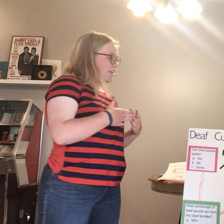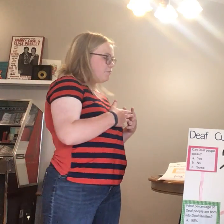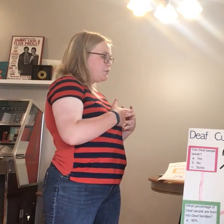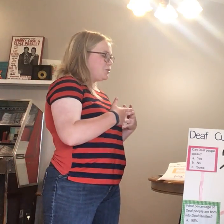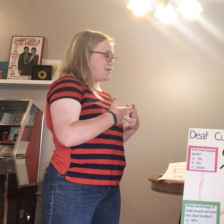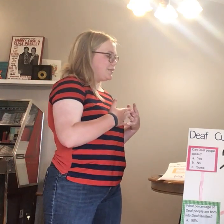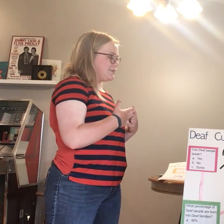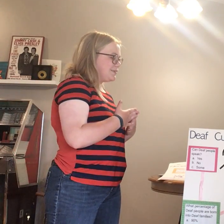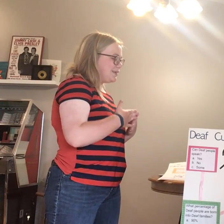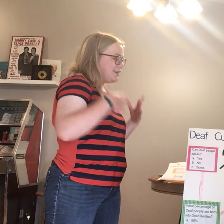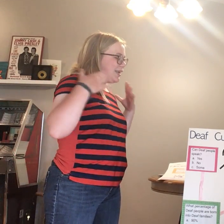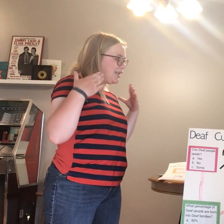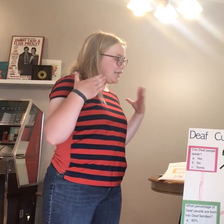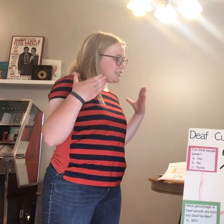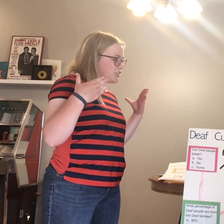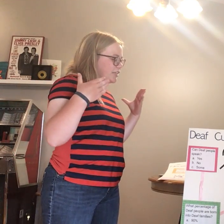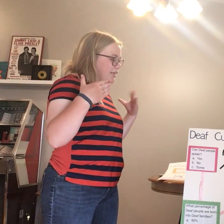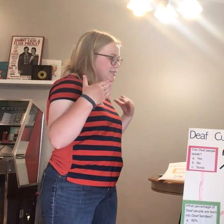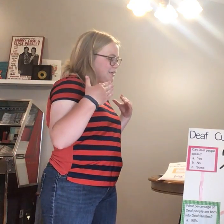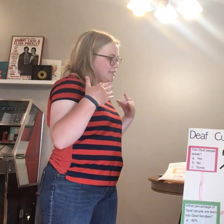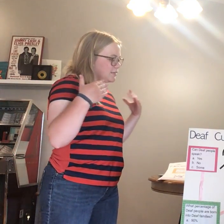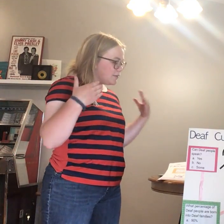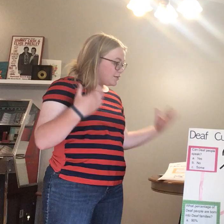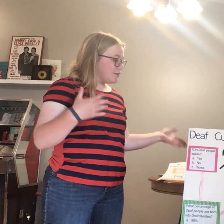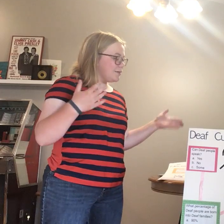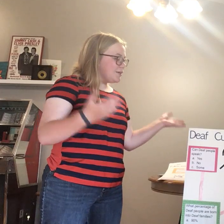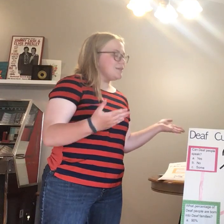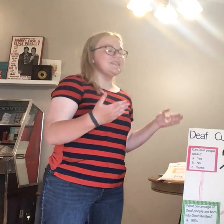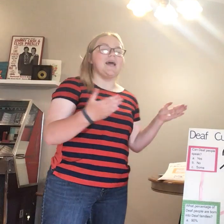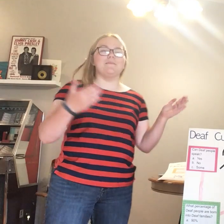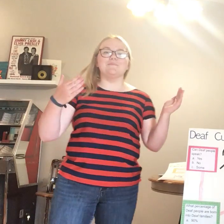deaf people speak? And the answer to this is some.